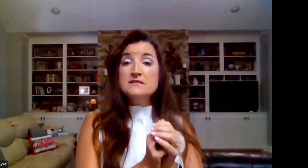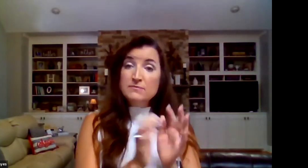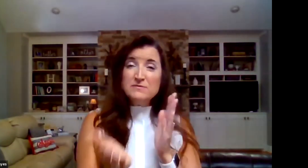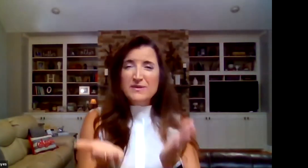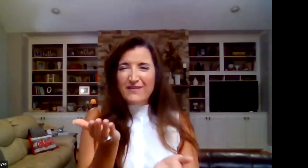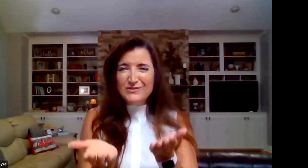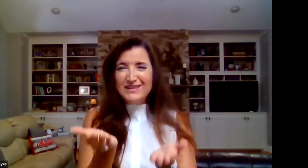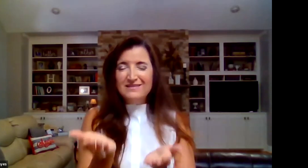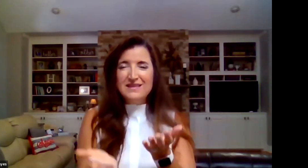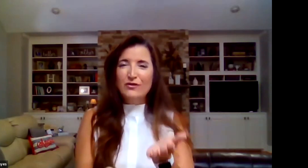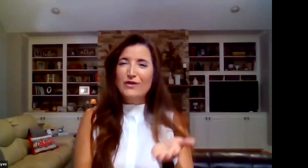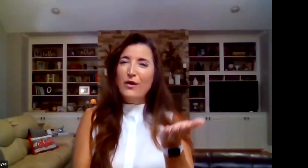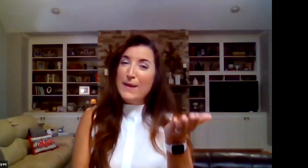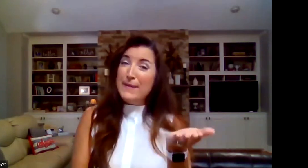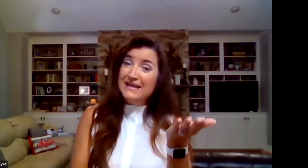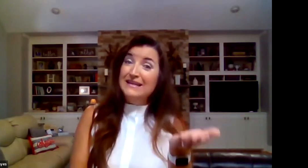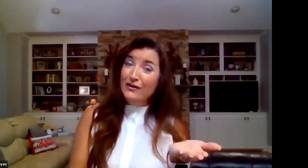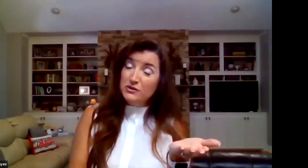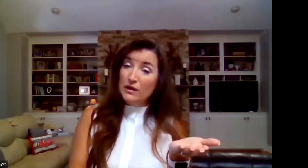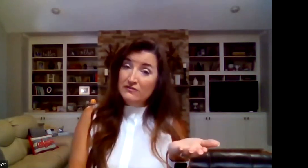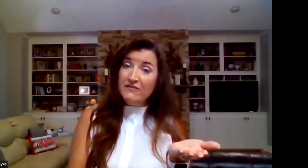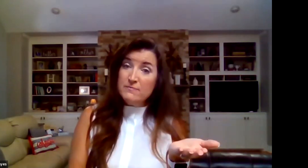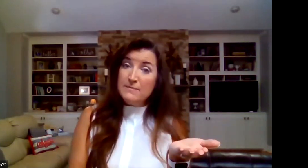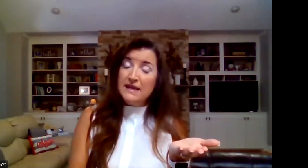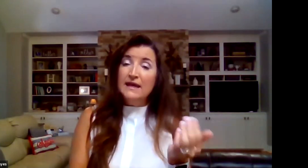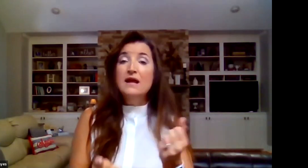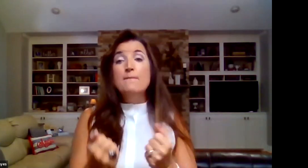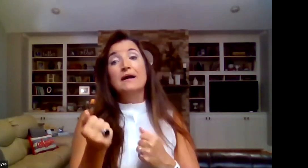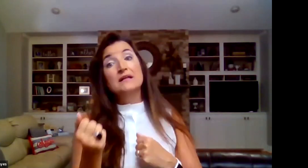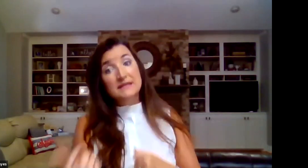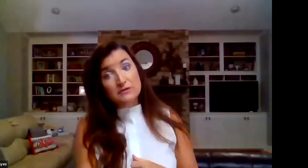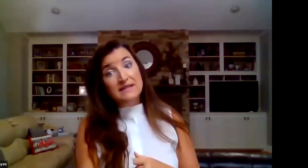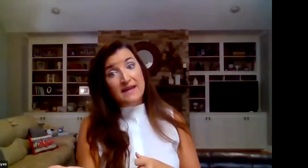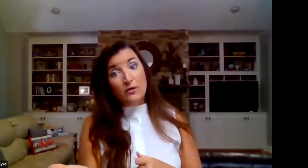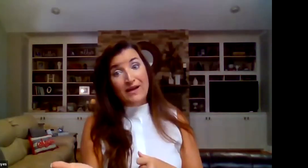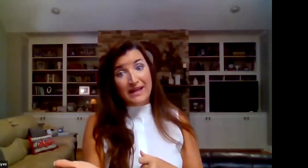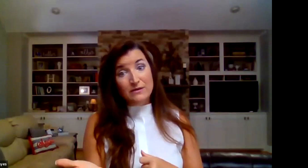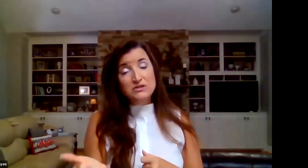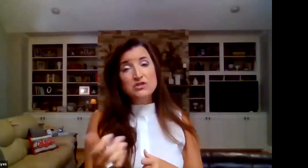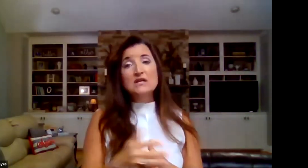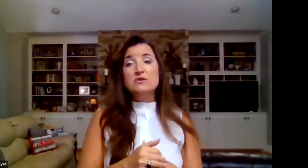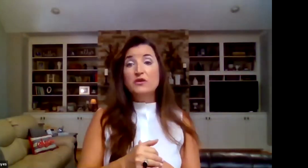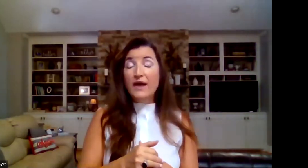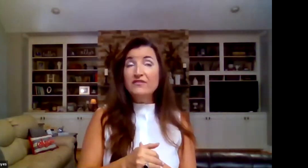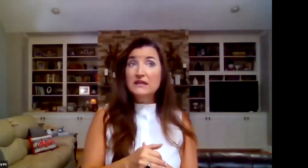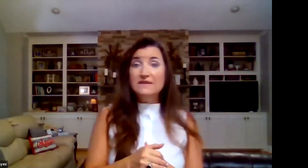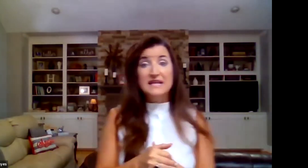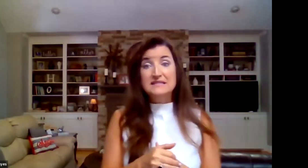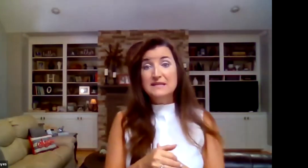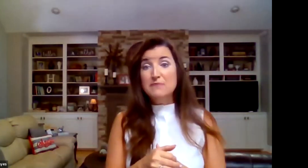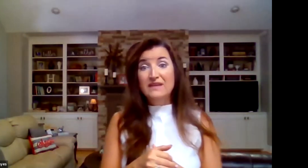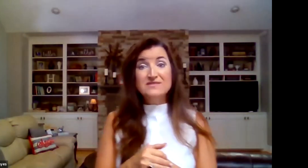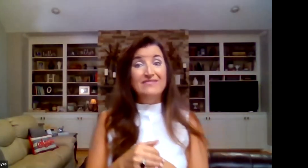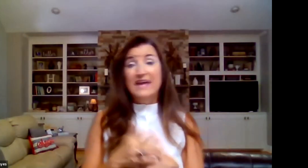key. Sometimes we have those kids that they're not quite bad enough to qualify for BabyNet, but clearly they don't have language. So if you have a kid